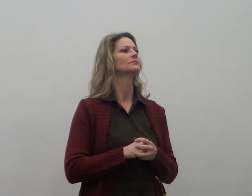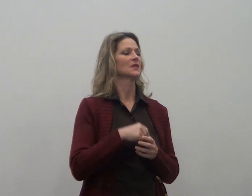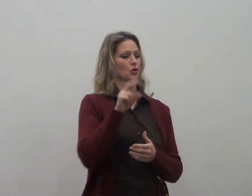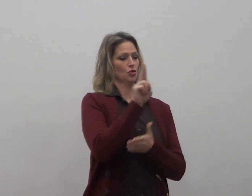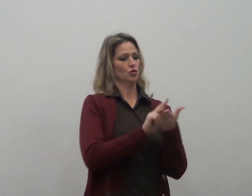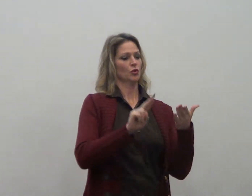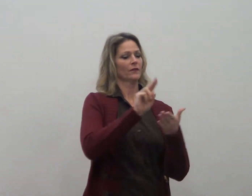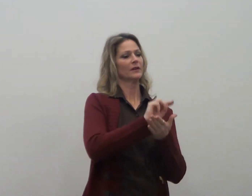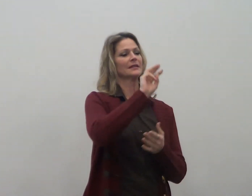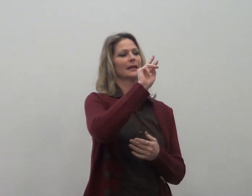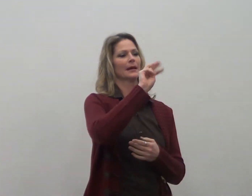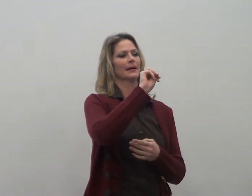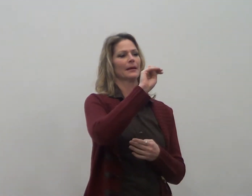of Melbourne.